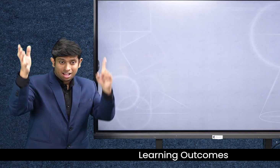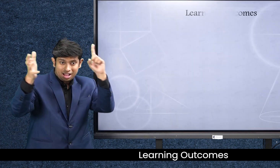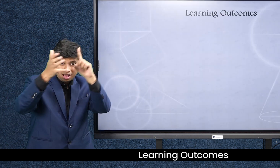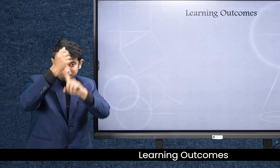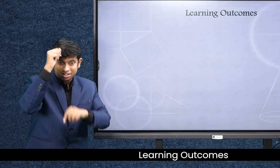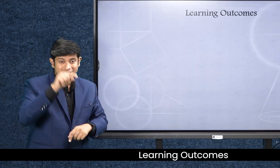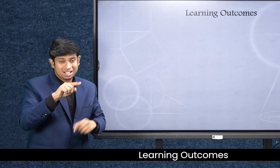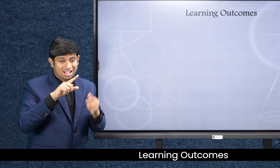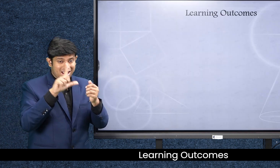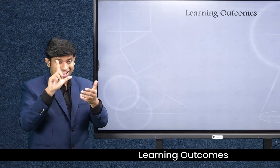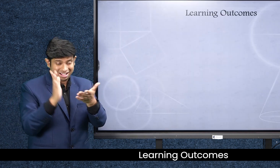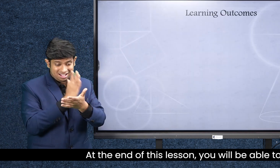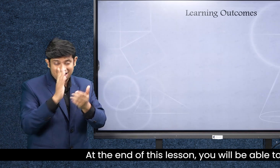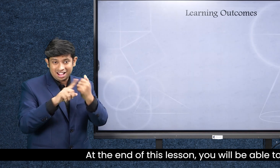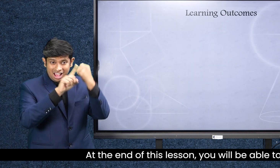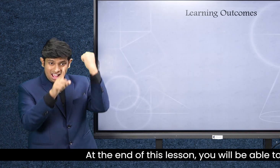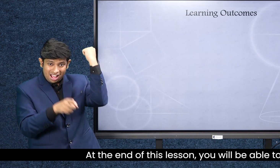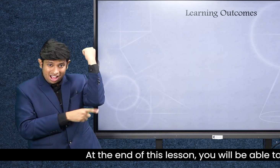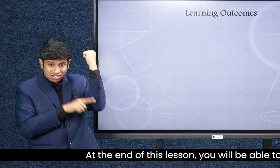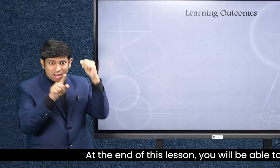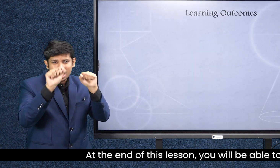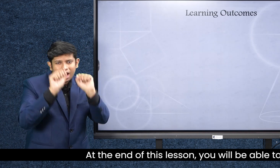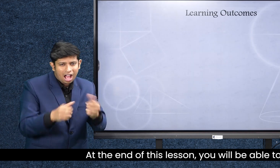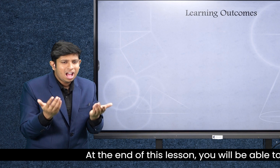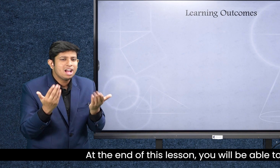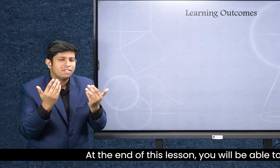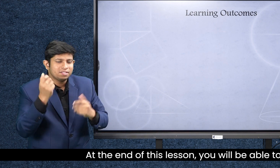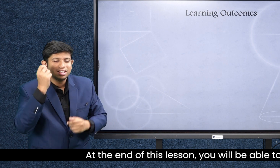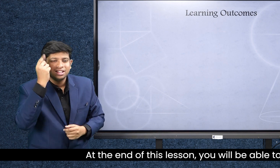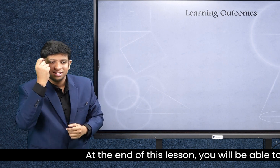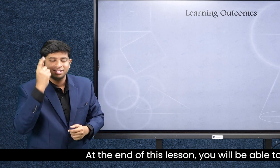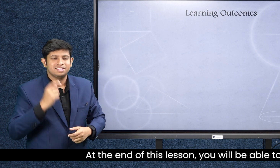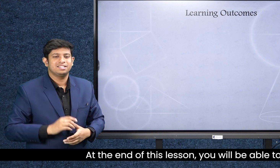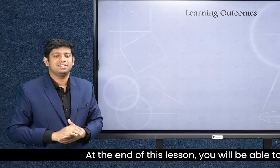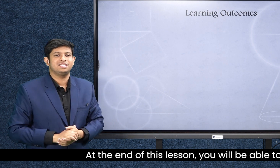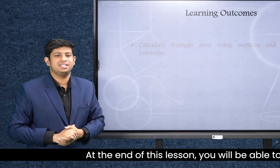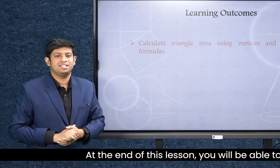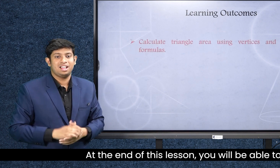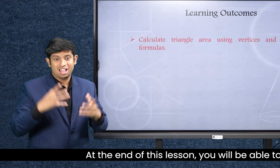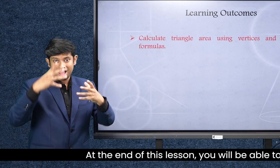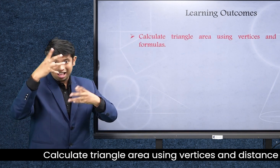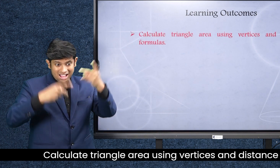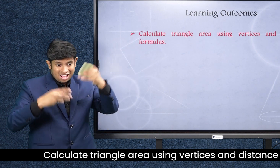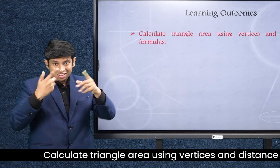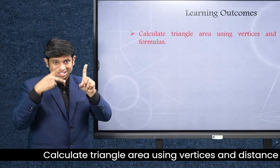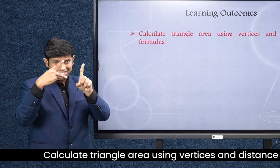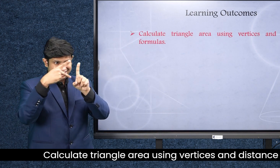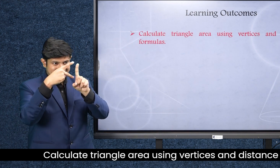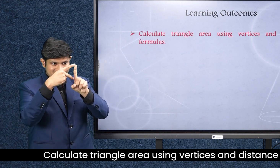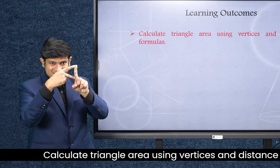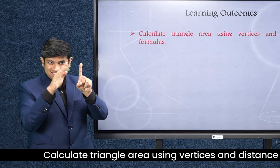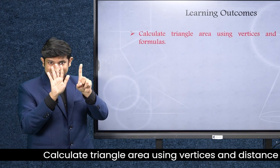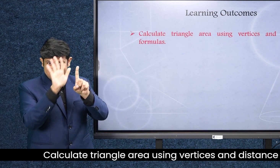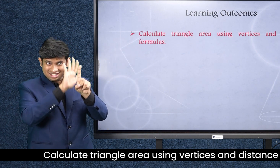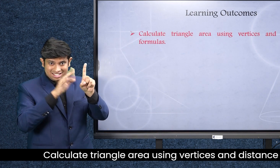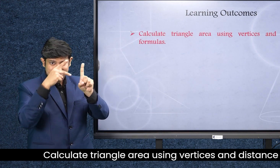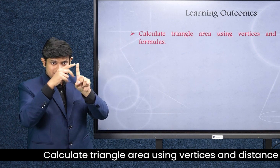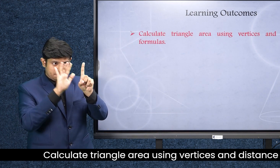Learning outcomes. At the end of this lesson, you will be able to calculate triangle area using vertices